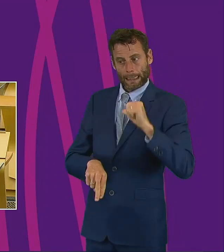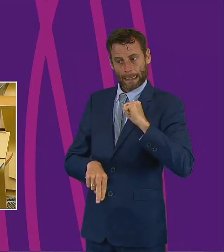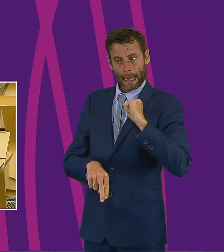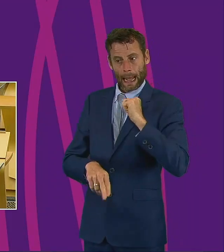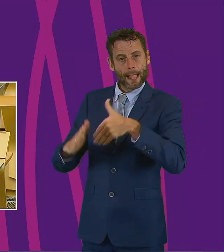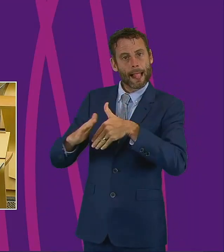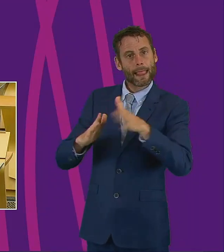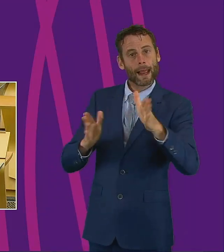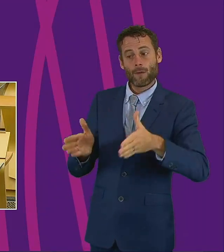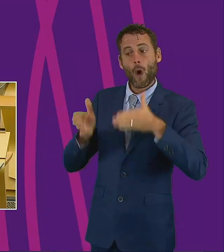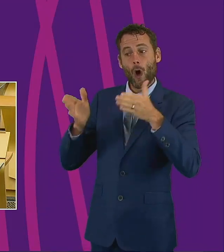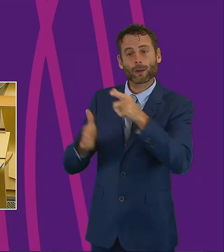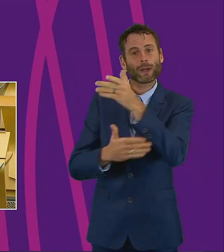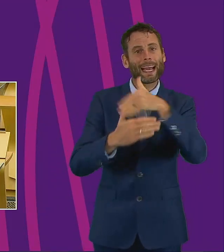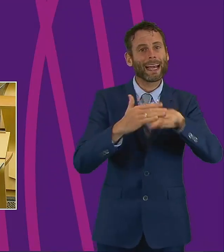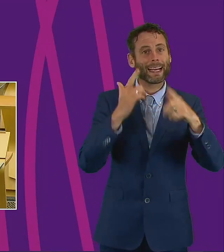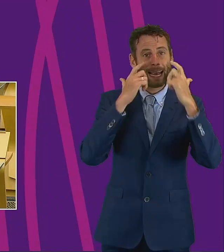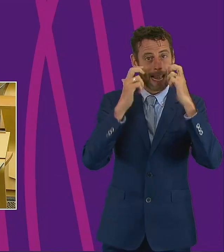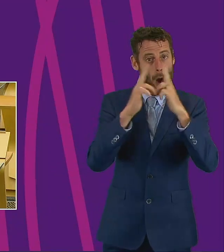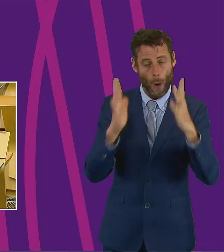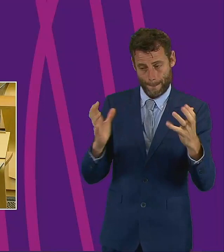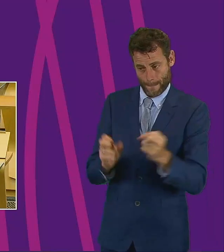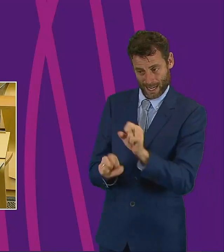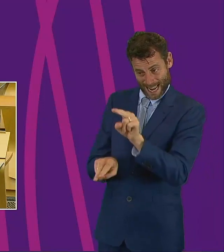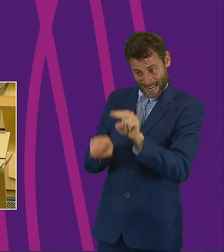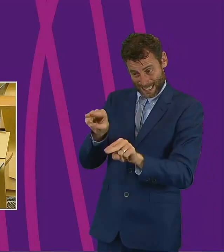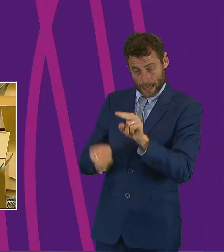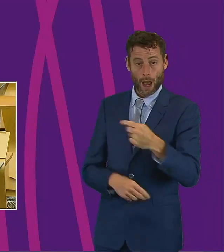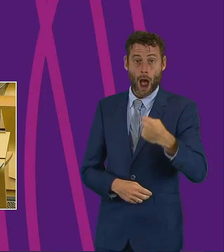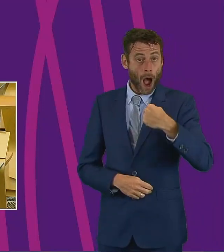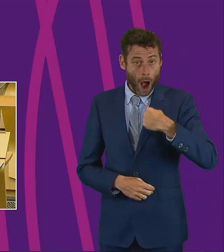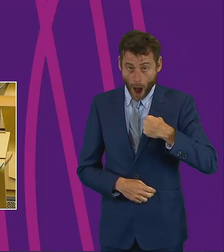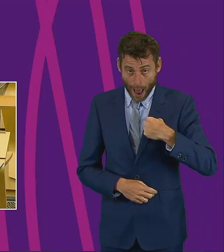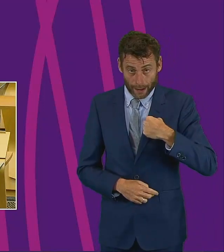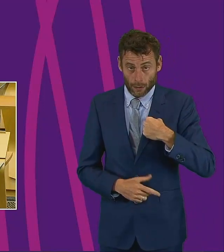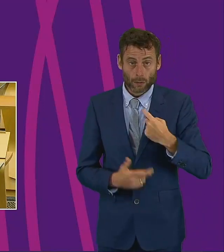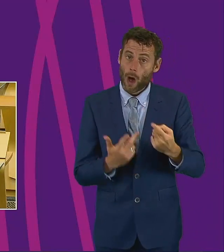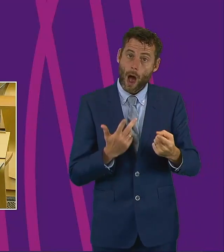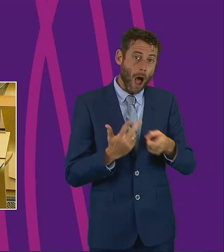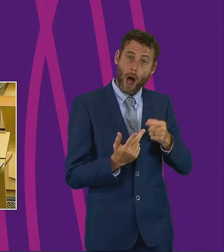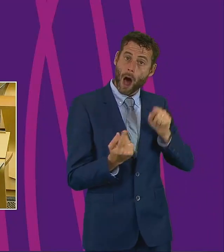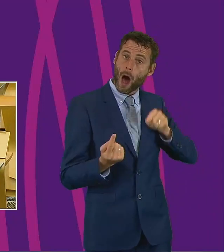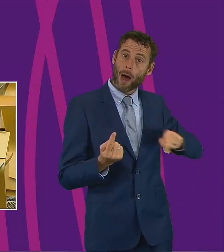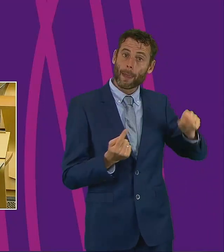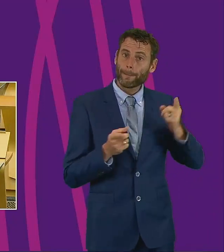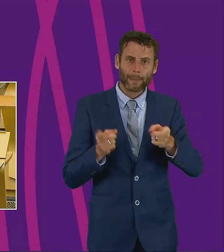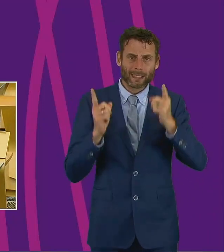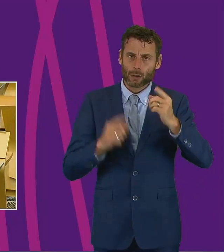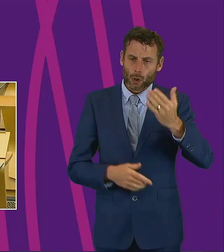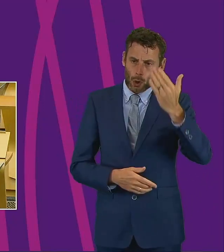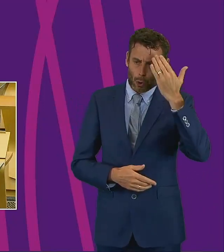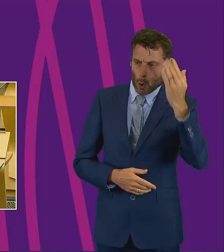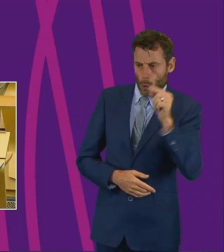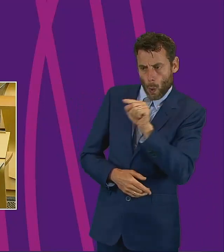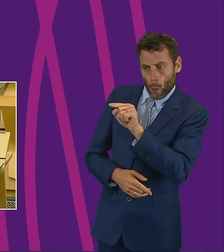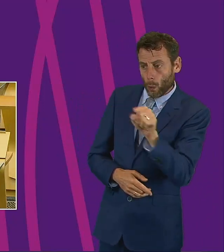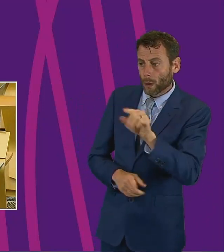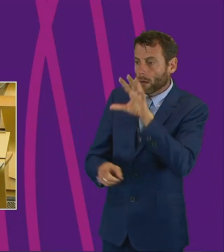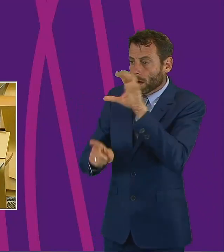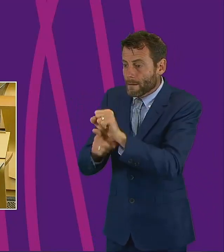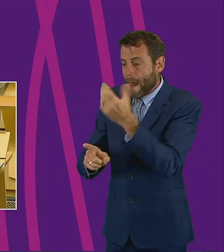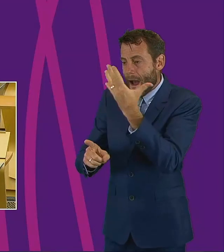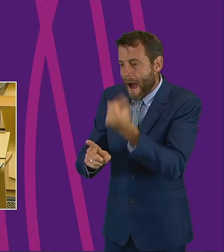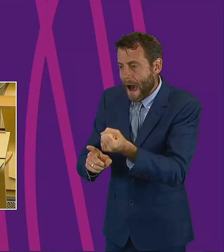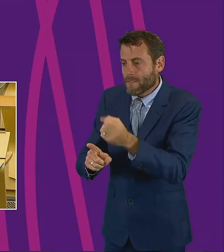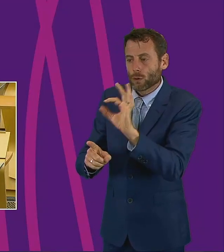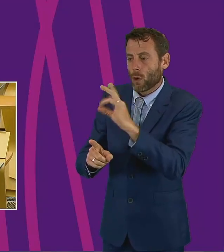before being admitted to care homes. I, nor any other minister, would expect to know the individual details of the